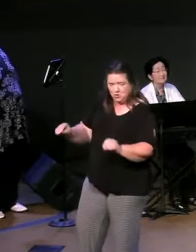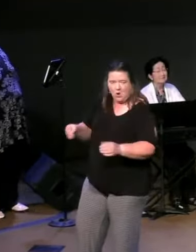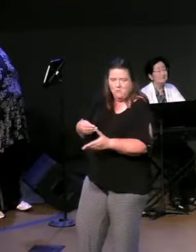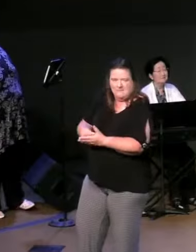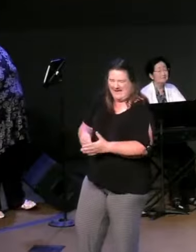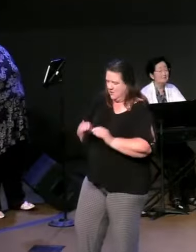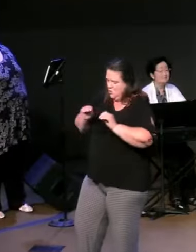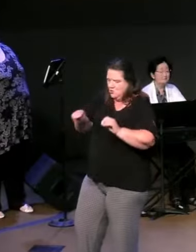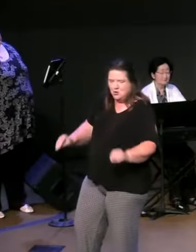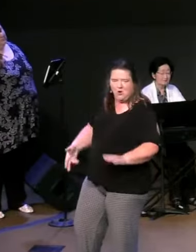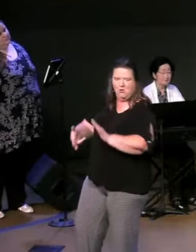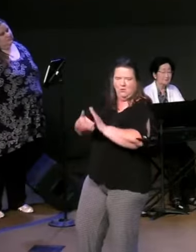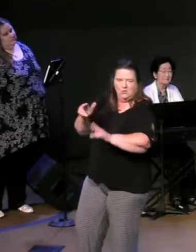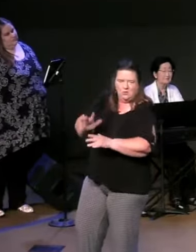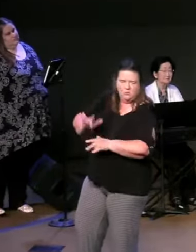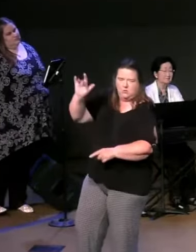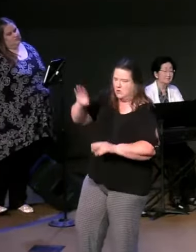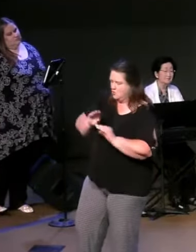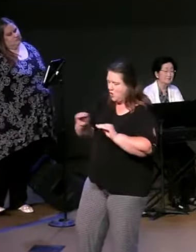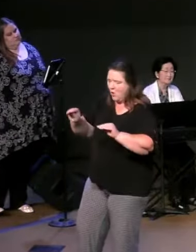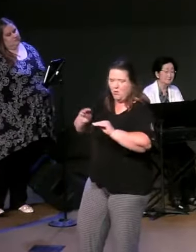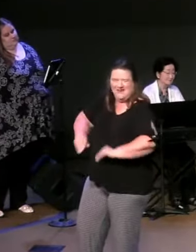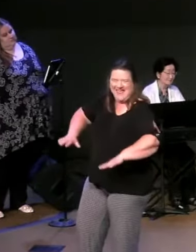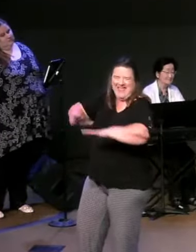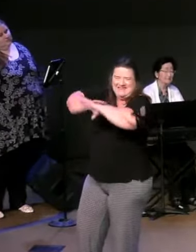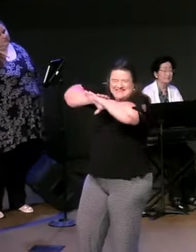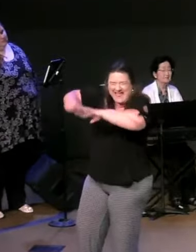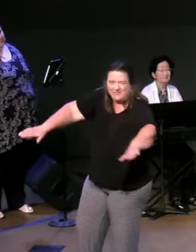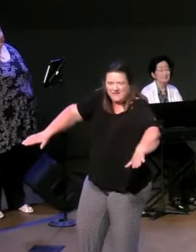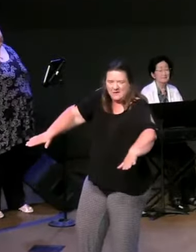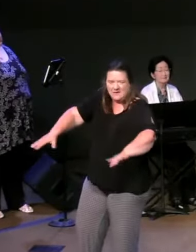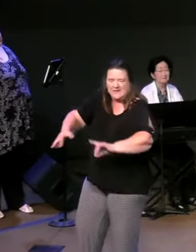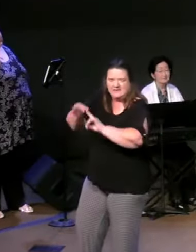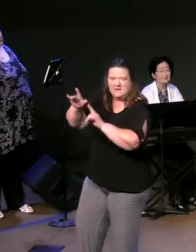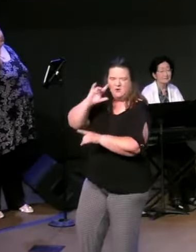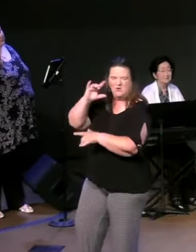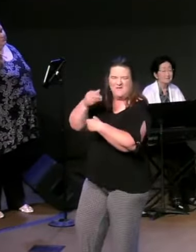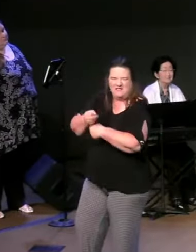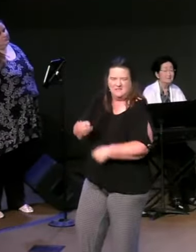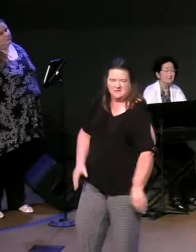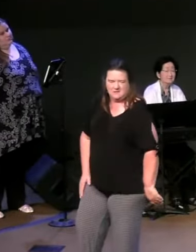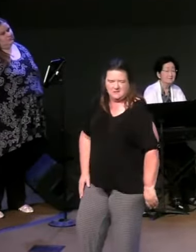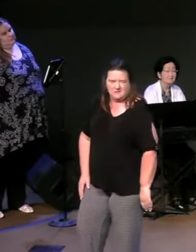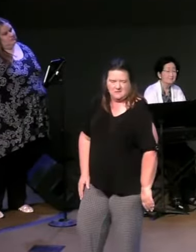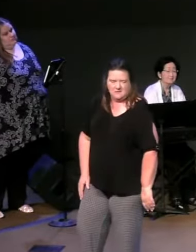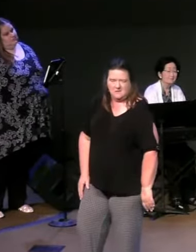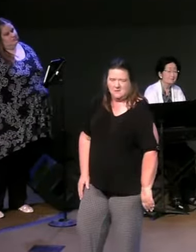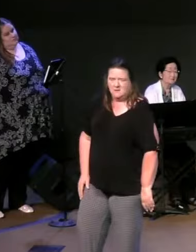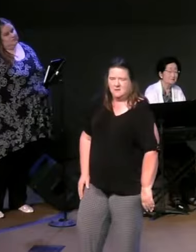her name, no lands or anything. All that she had was her faith.